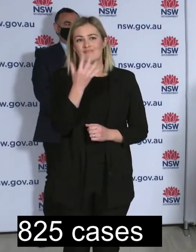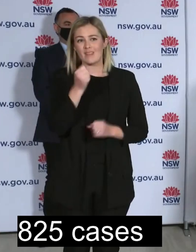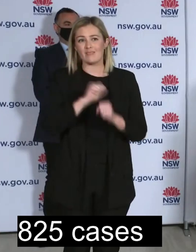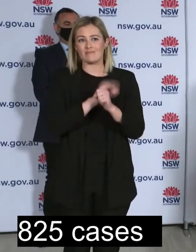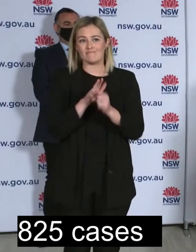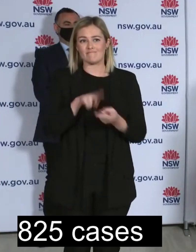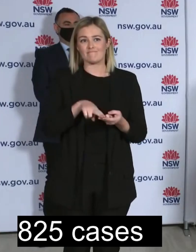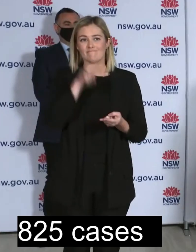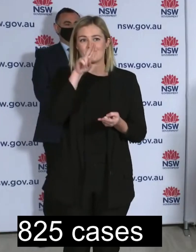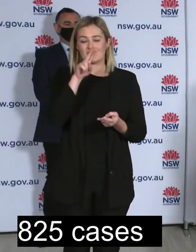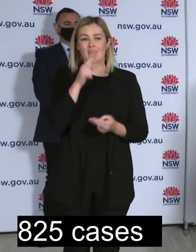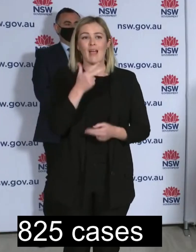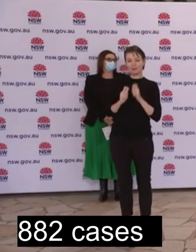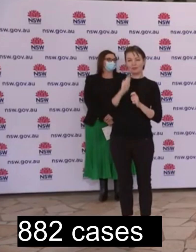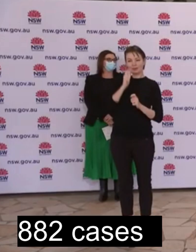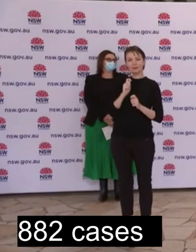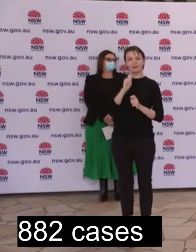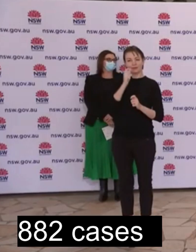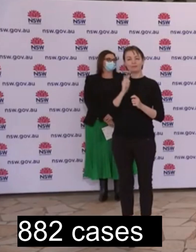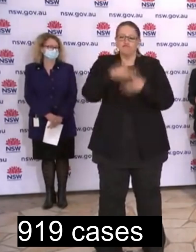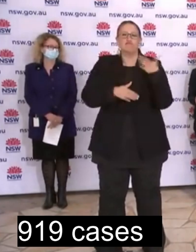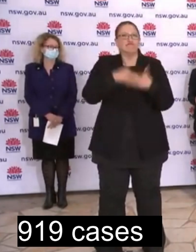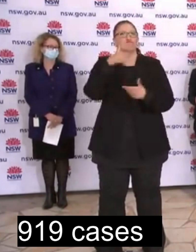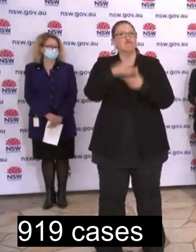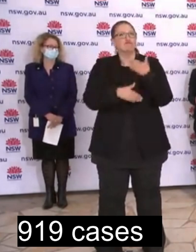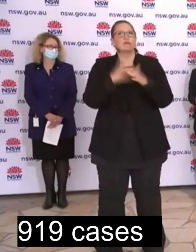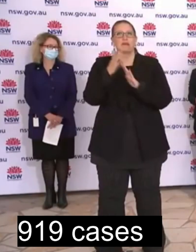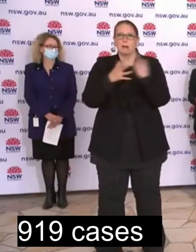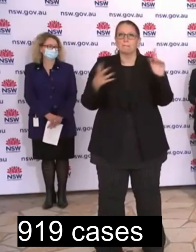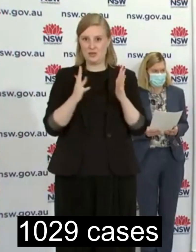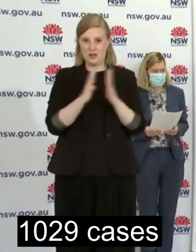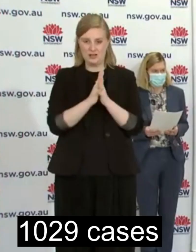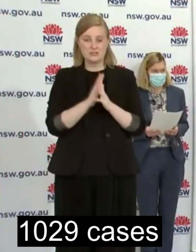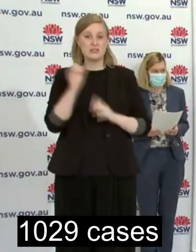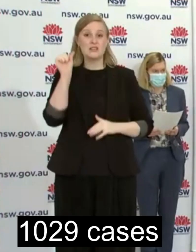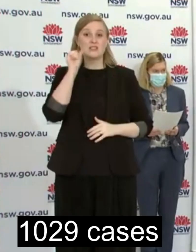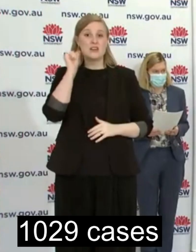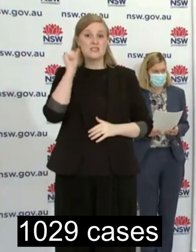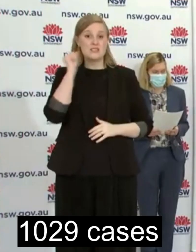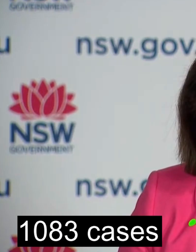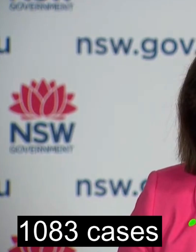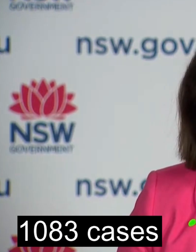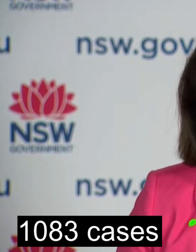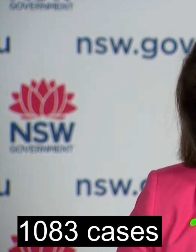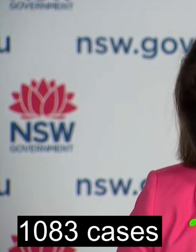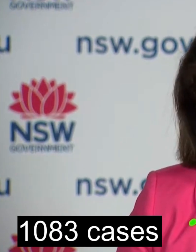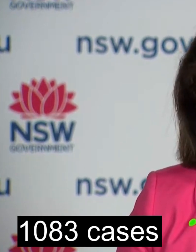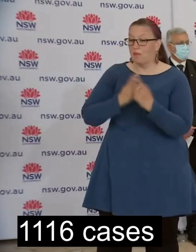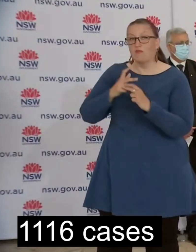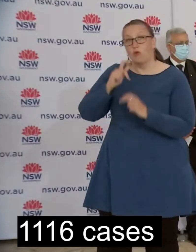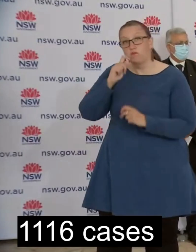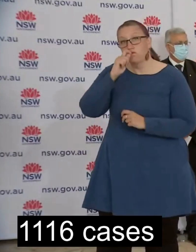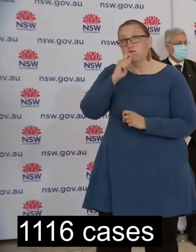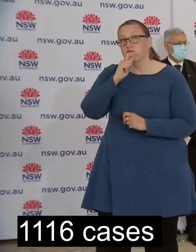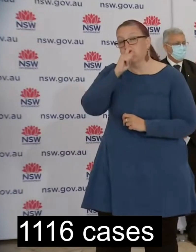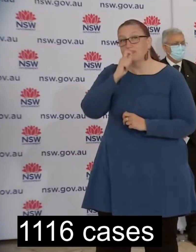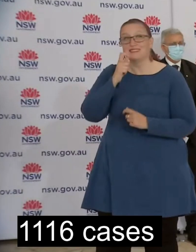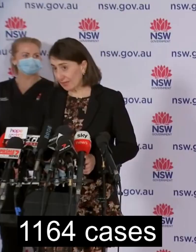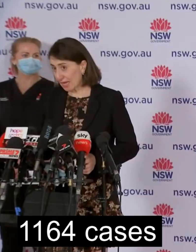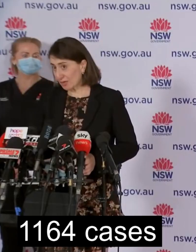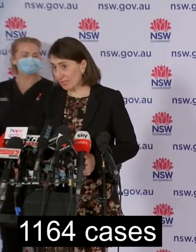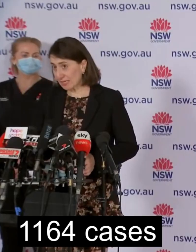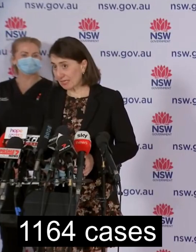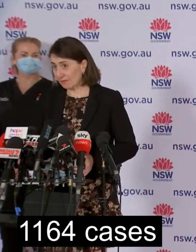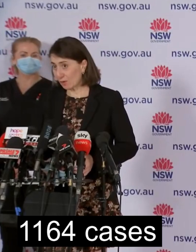818, 825, 882, 919, 1,029, 1,083,